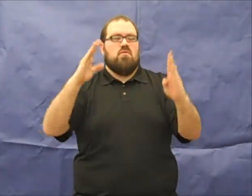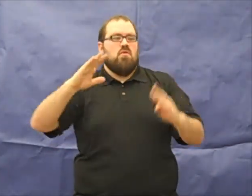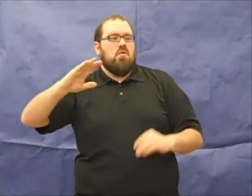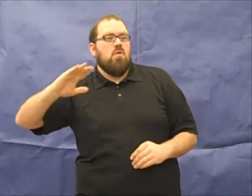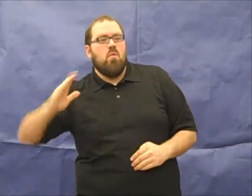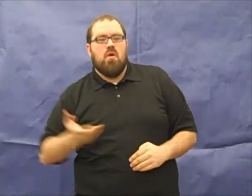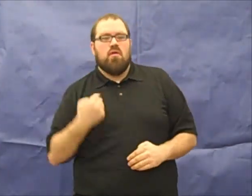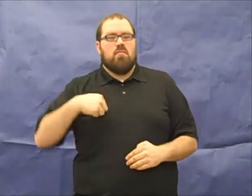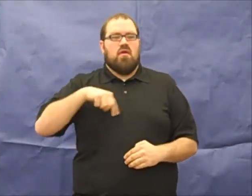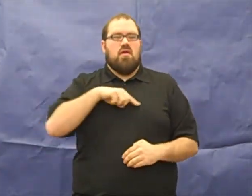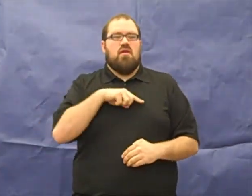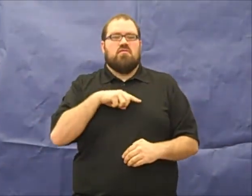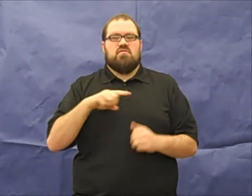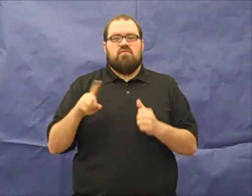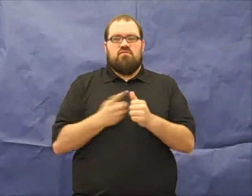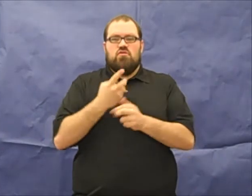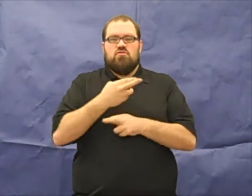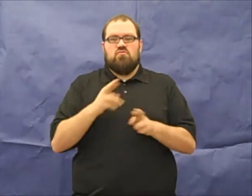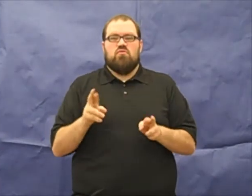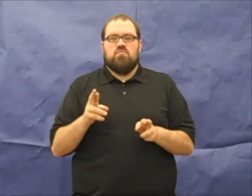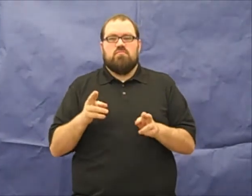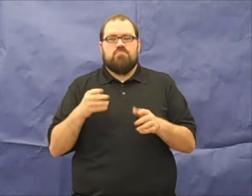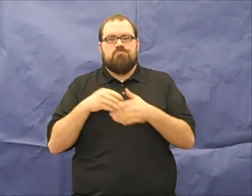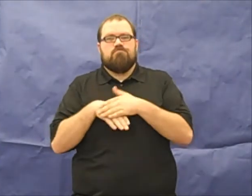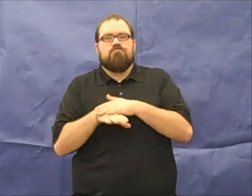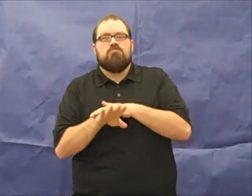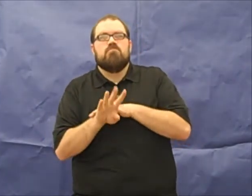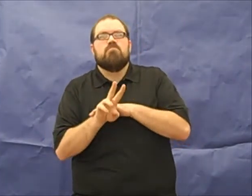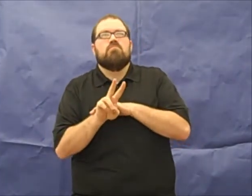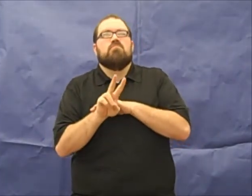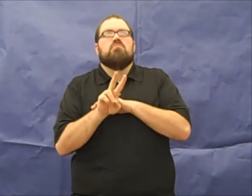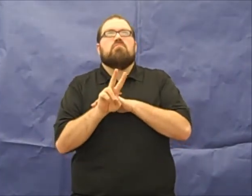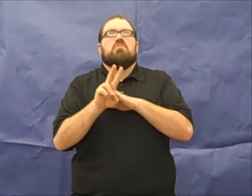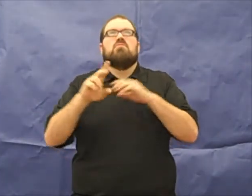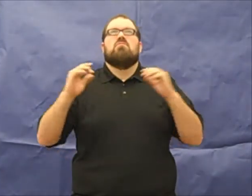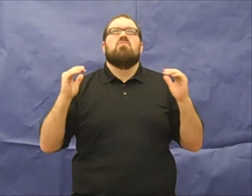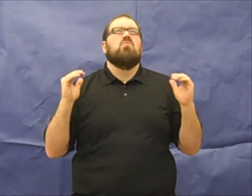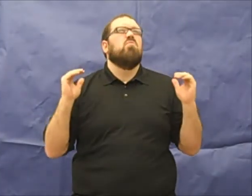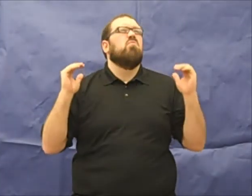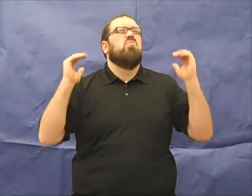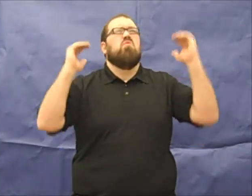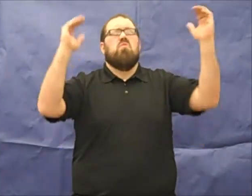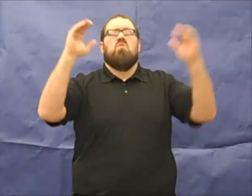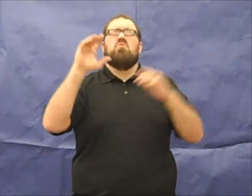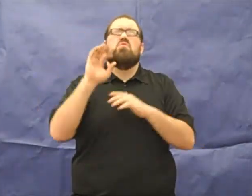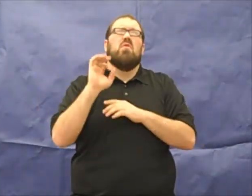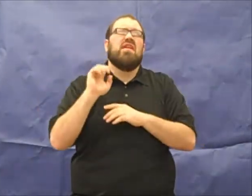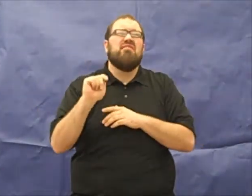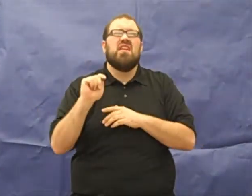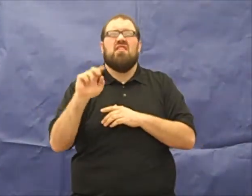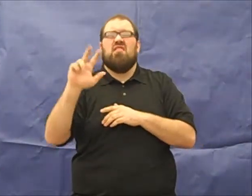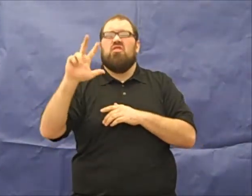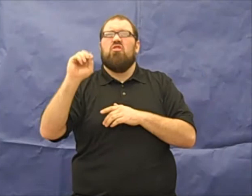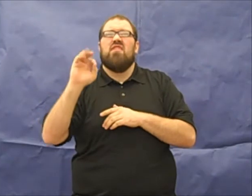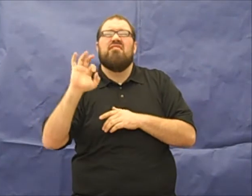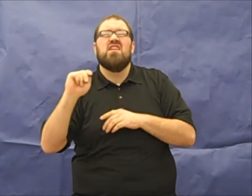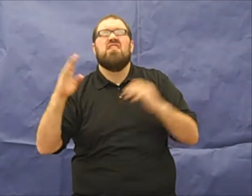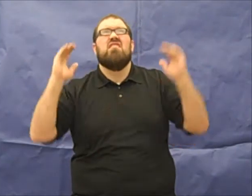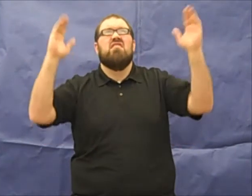us into the first room we encounter. The ceiling must be 20 feet high. Designs of fruit